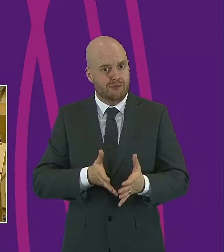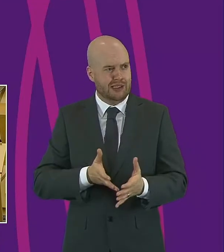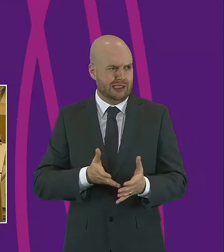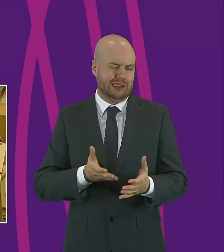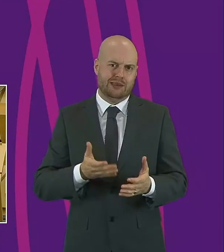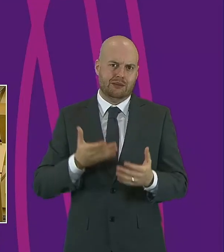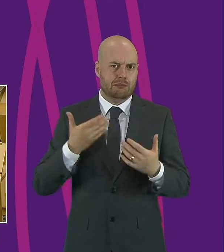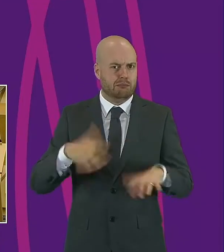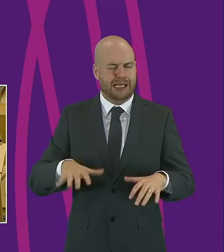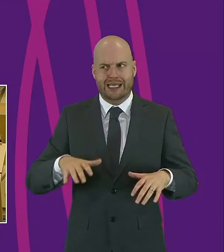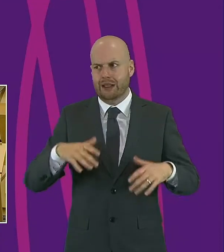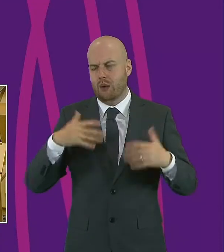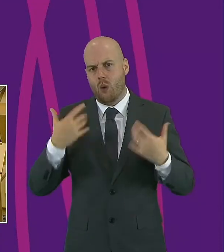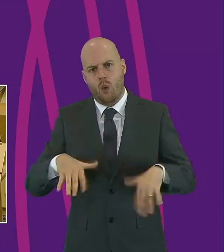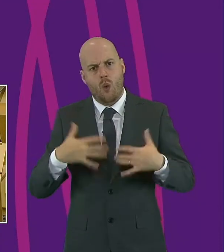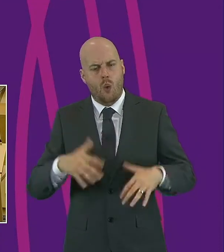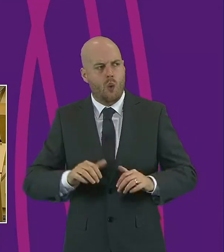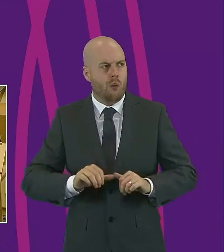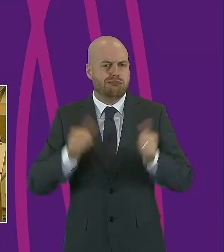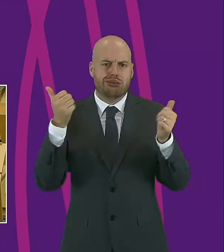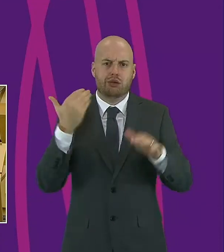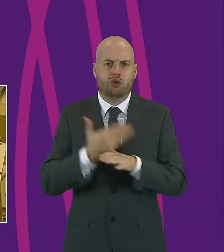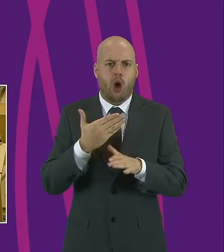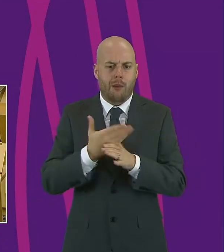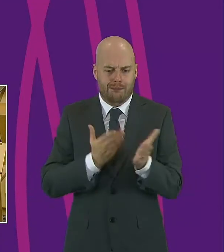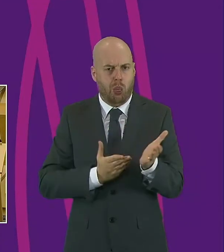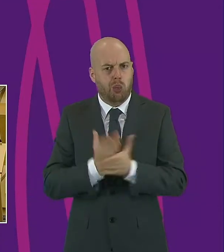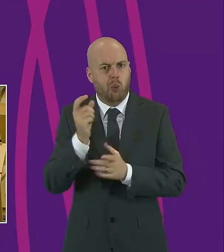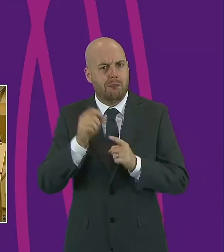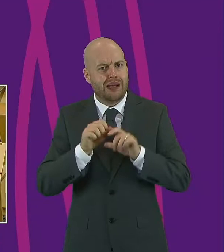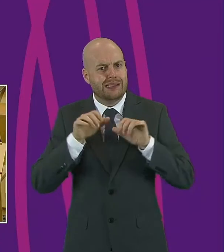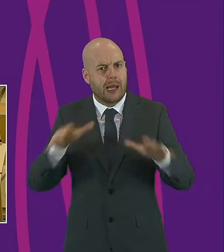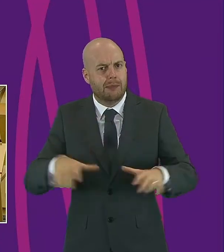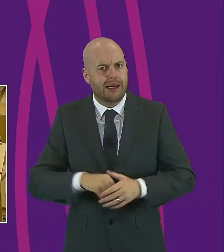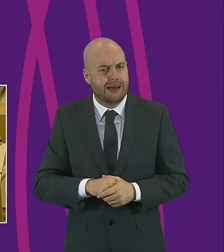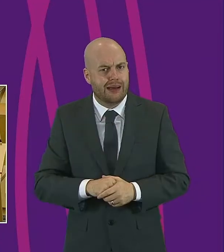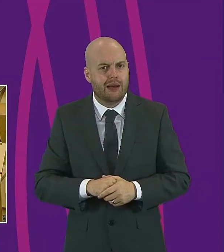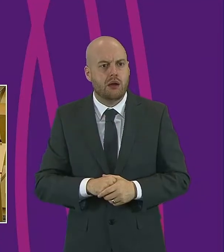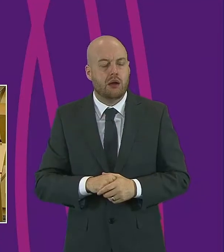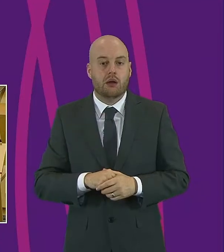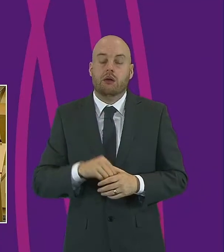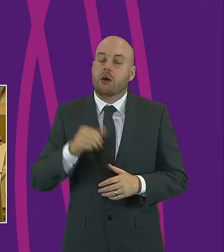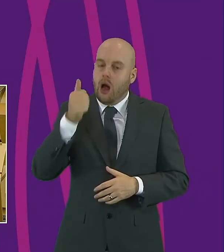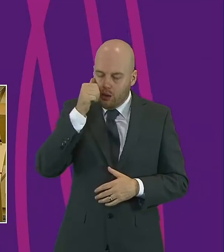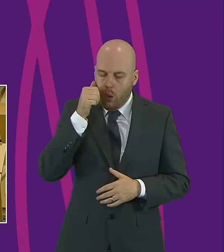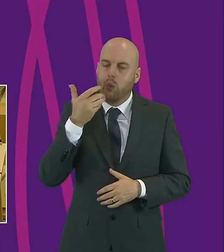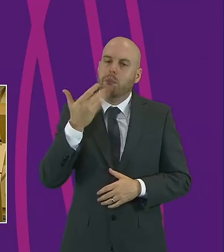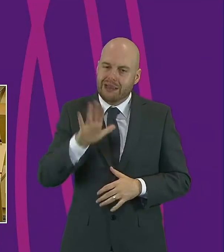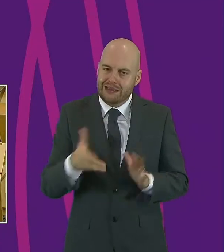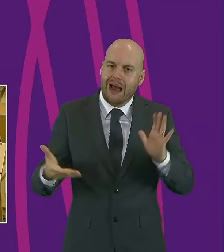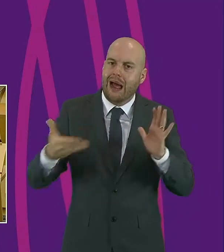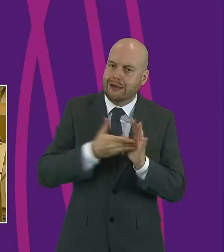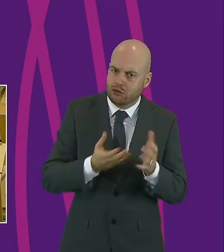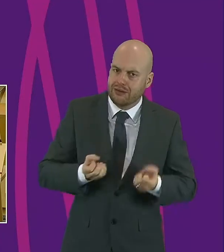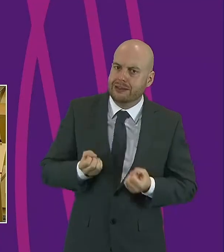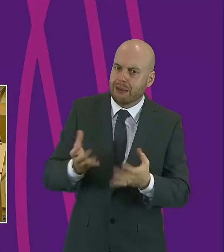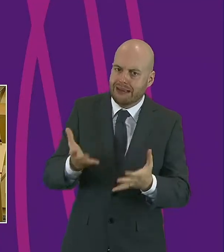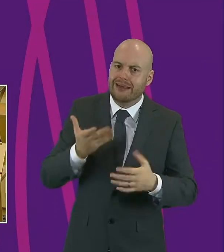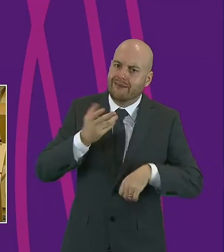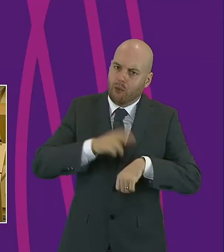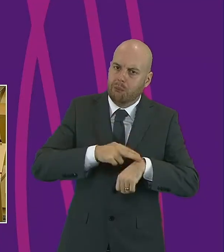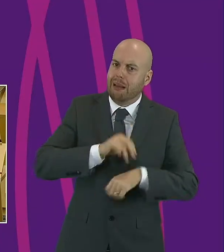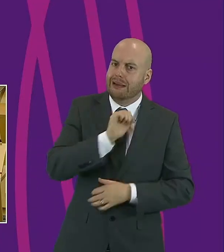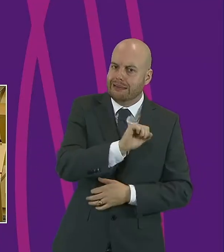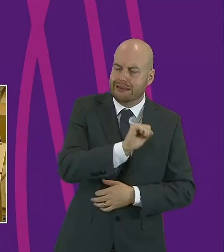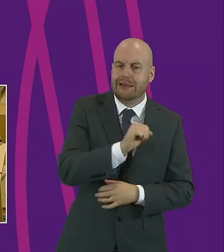in the course of the pandemic. That has increased the financial burdens on them, as has been the case for others in our public sector